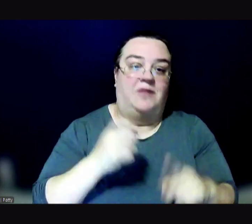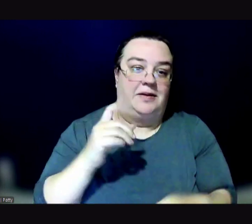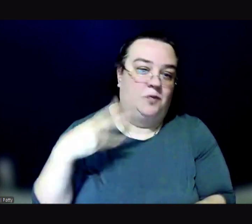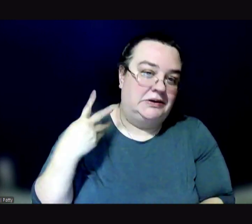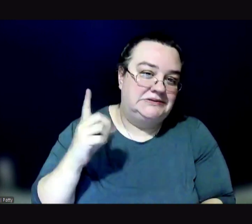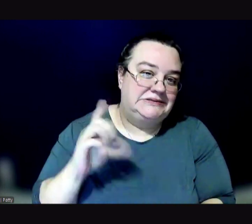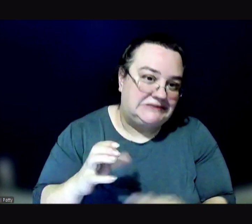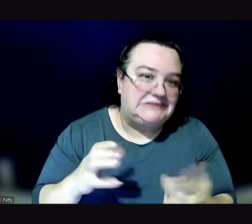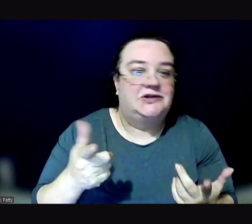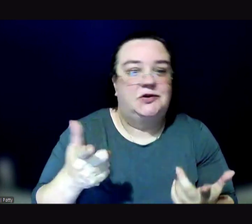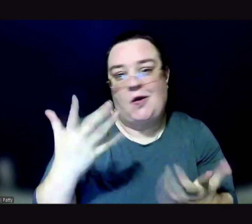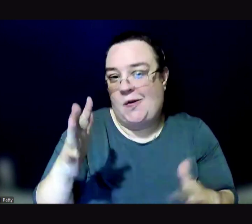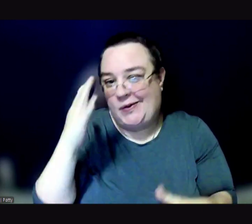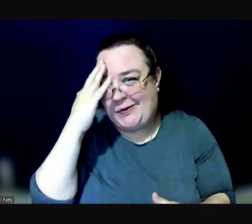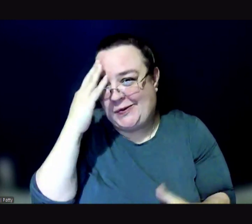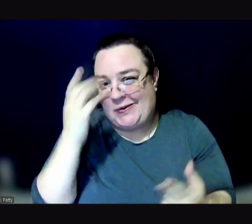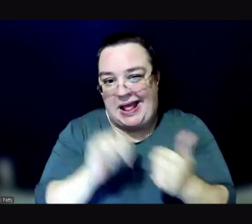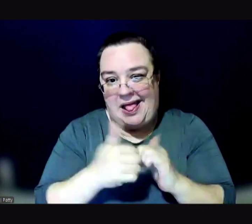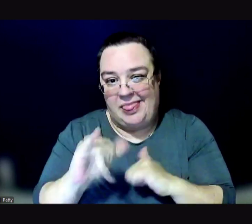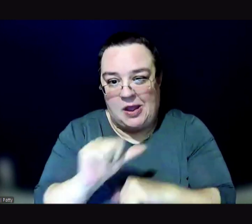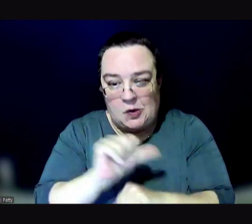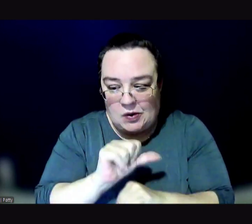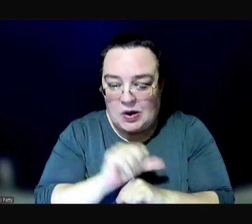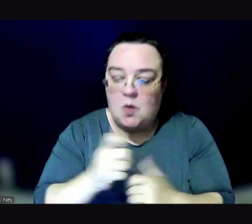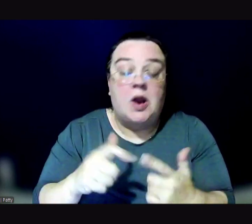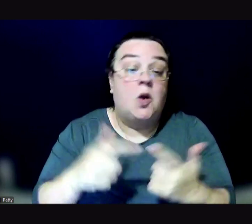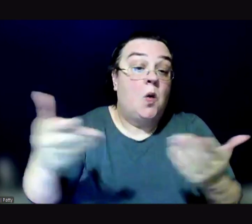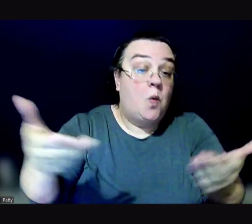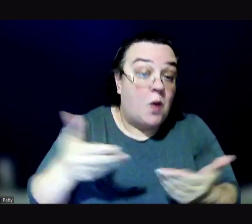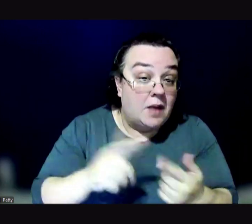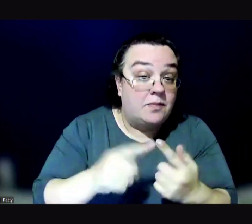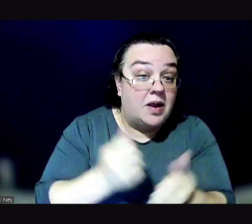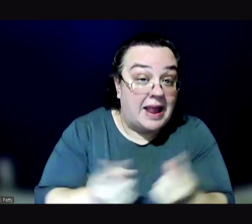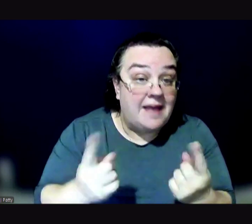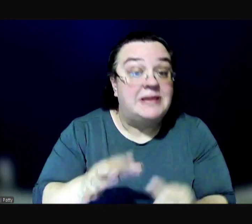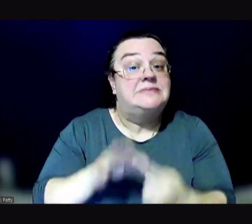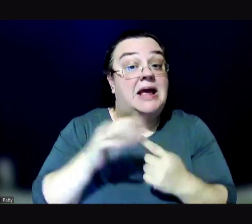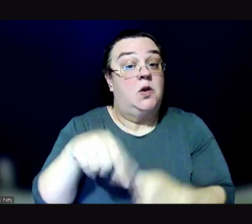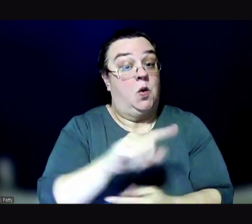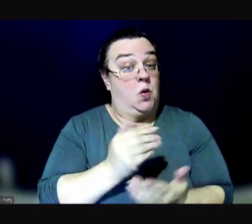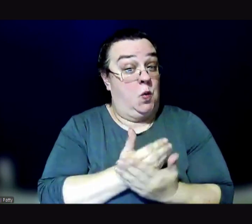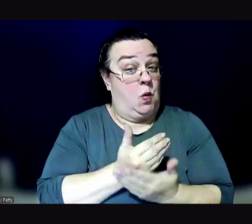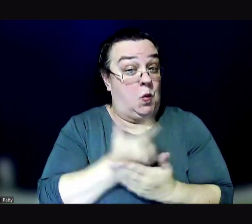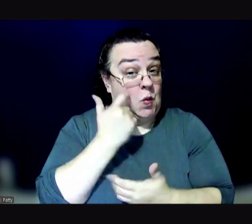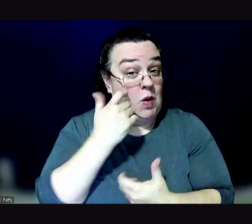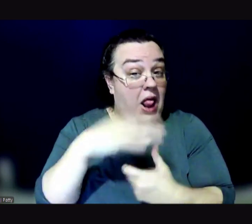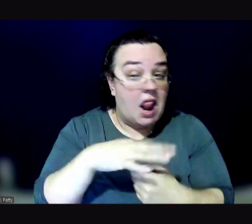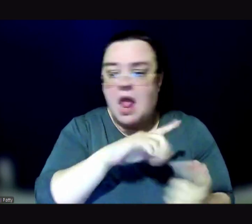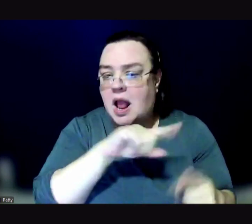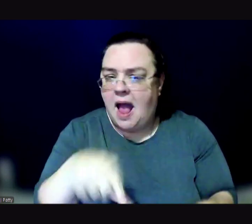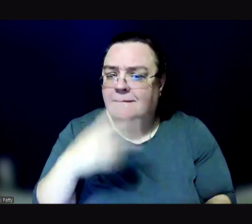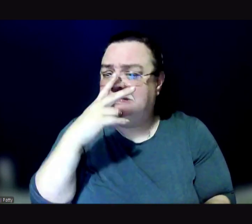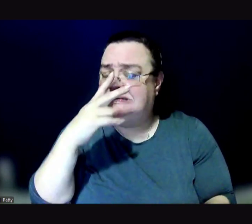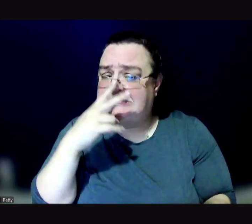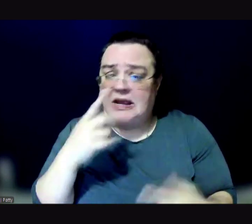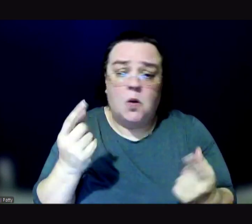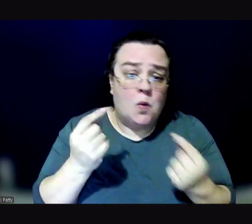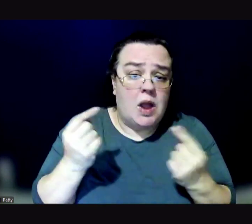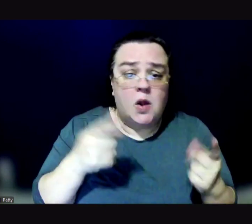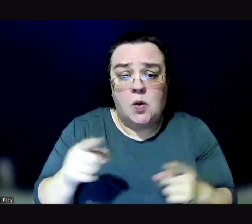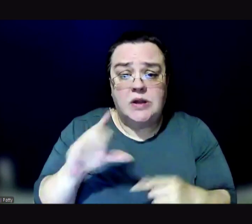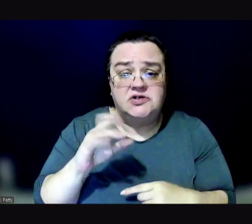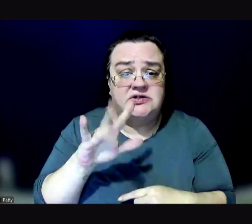is. So I want to just extend the welcome to everyone, especially the new elect. Just come out there, just see what Cheverly Station Apartments about,